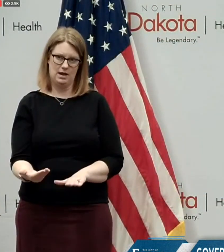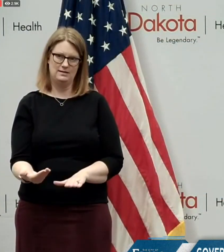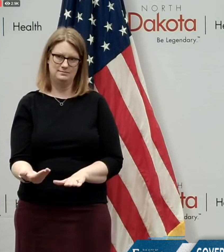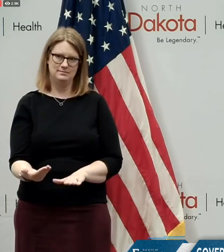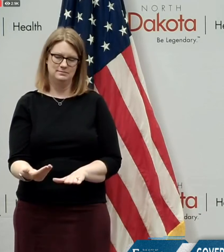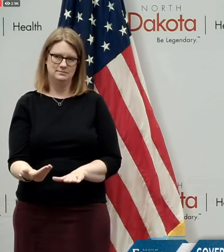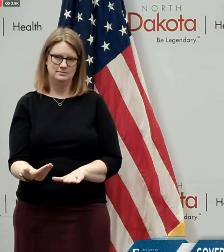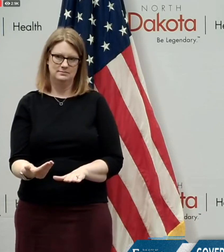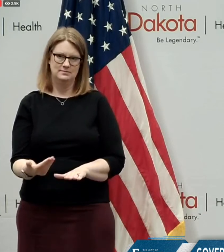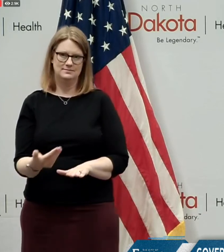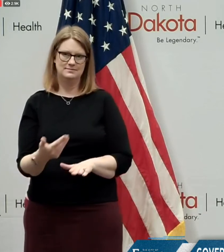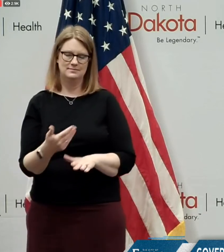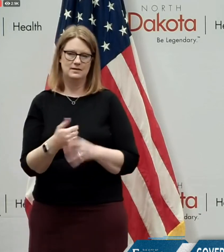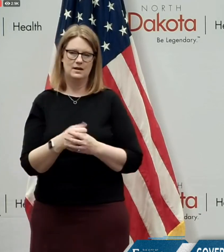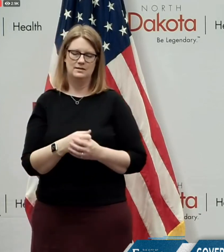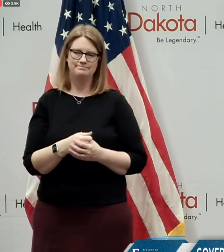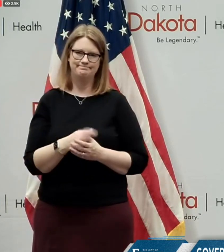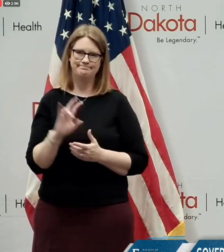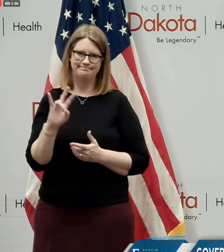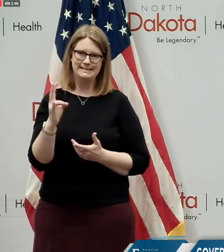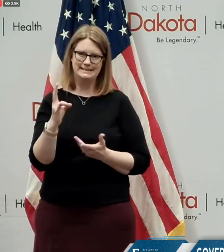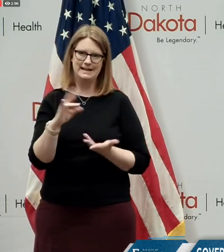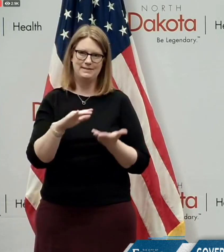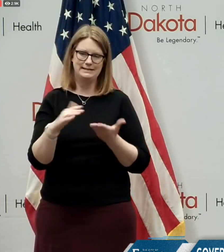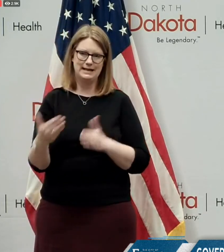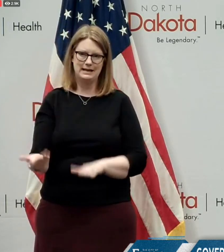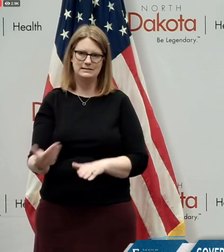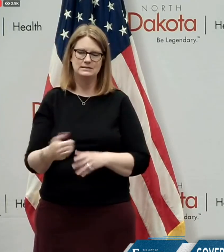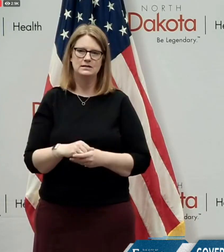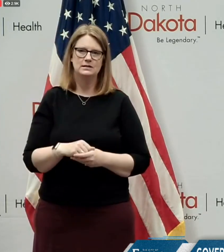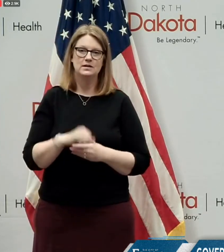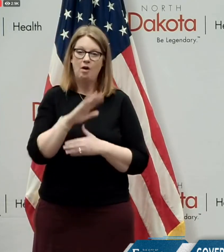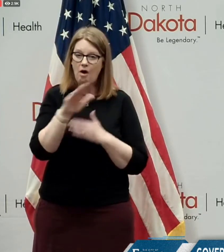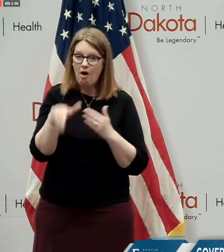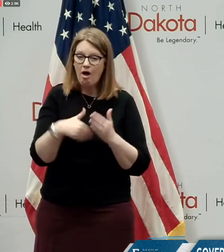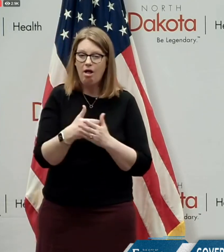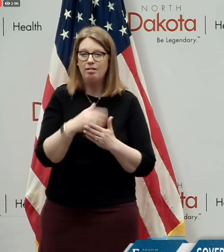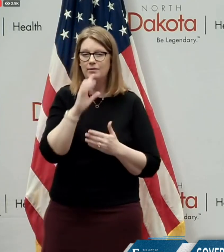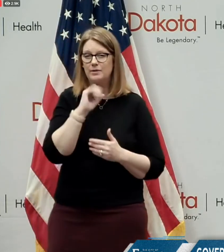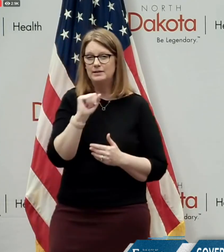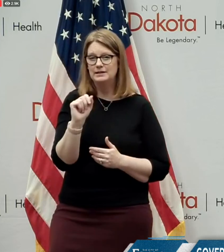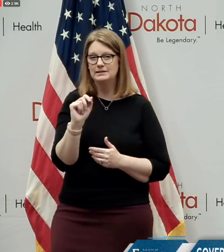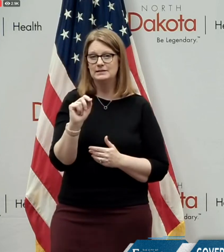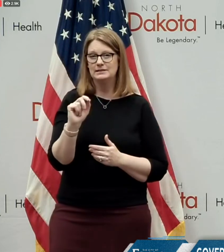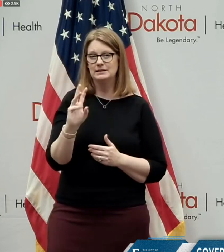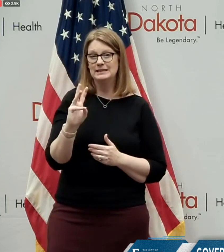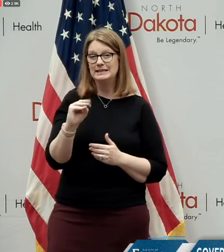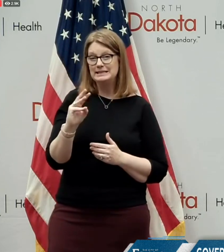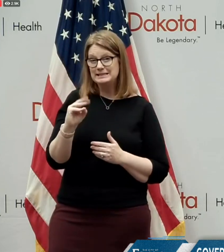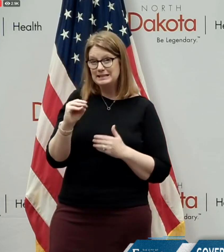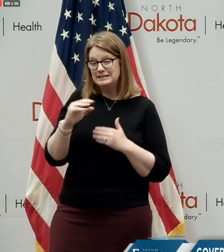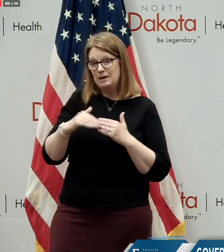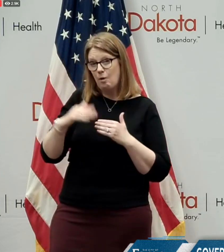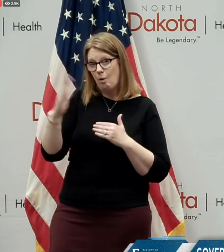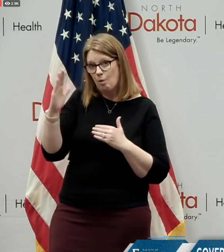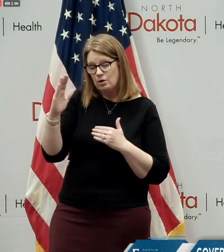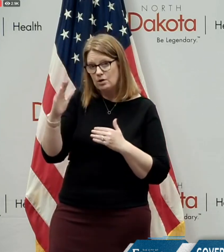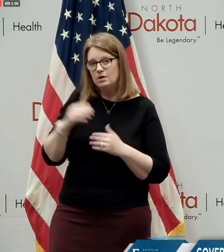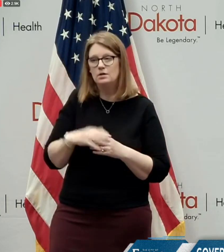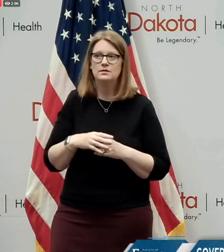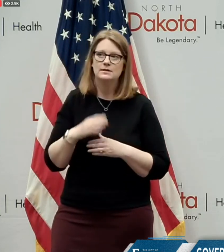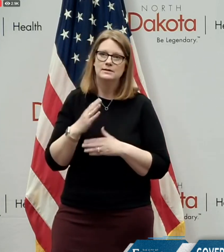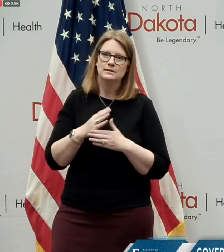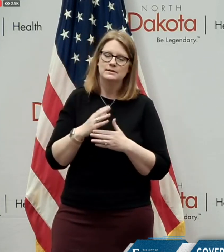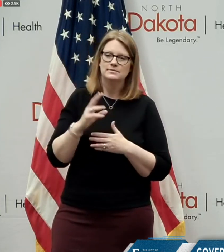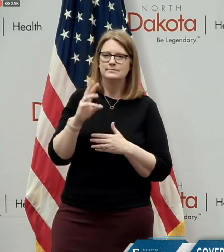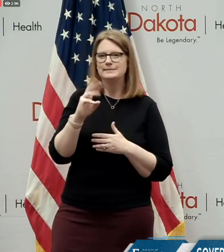COVID-19, and all of them were in their 60s or older, some in their